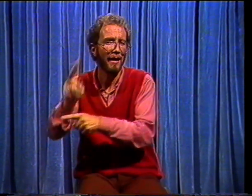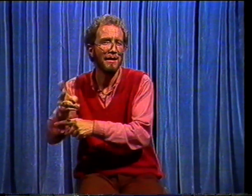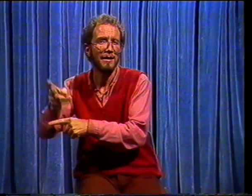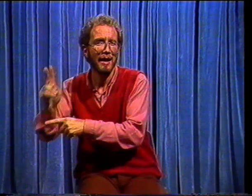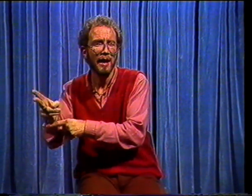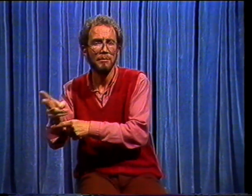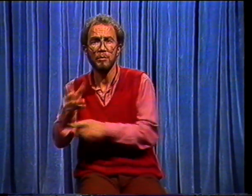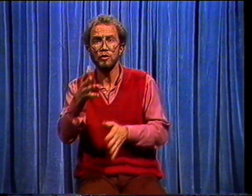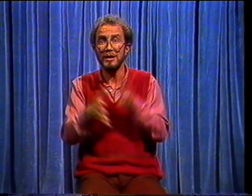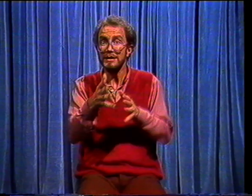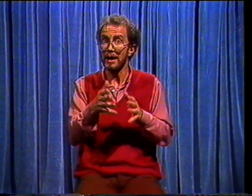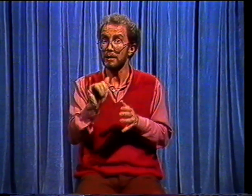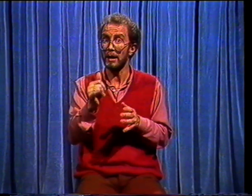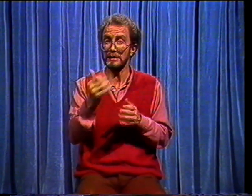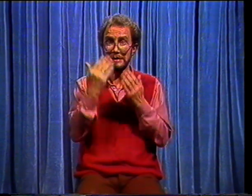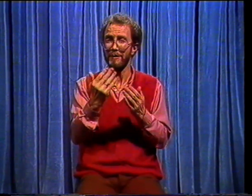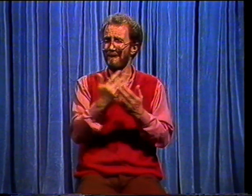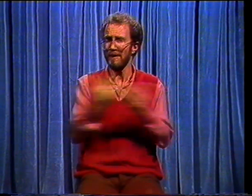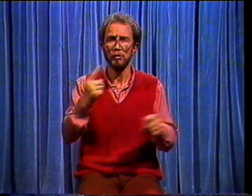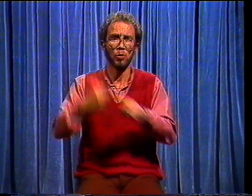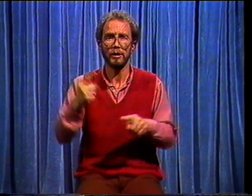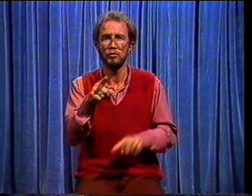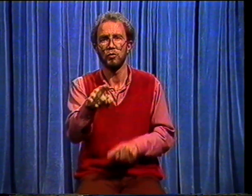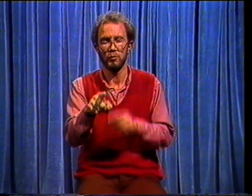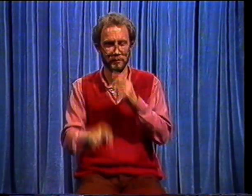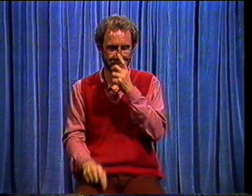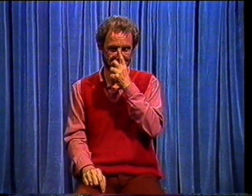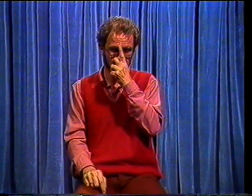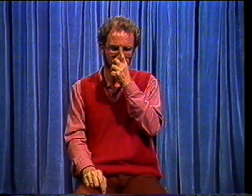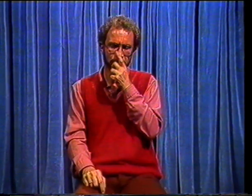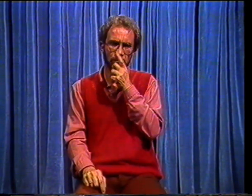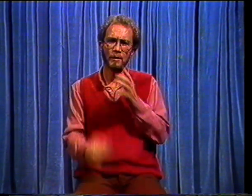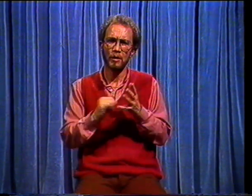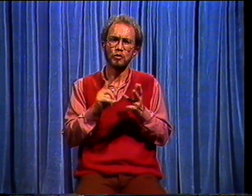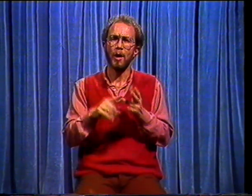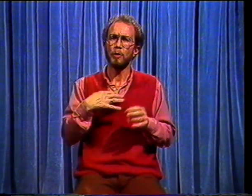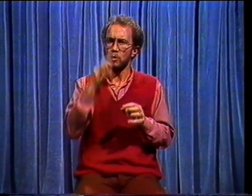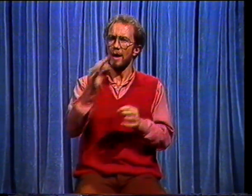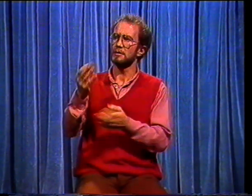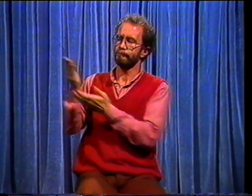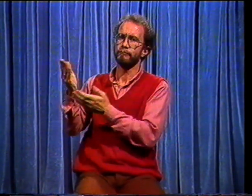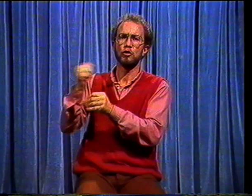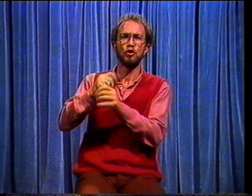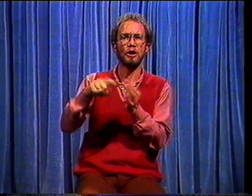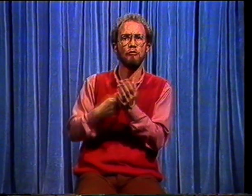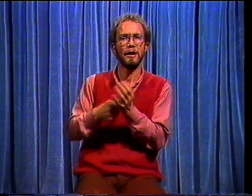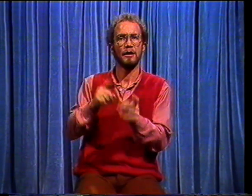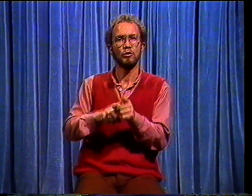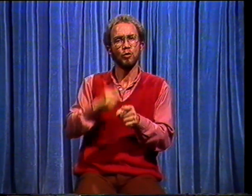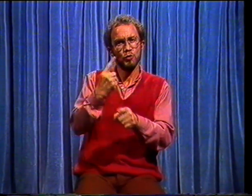and again, because the signing might seem very quick to you. So I'm going to ask Jerry to